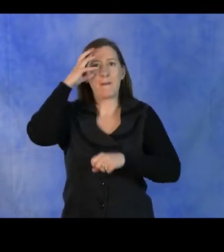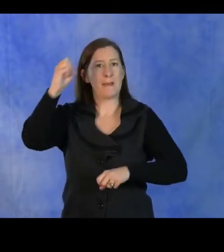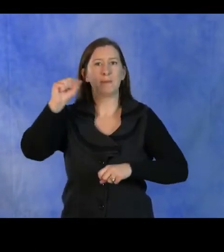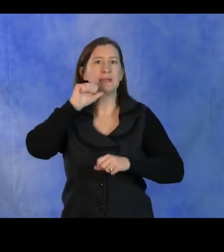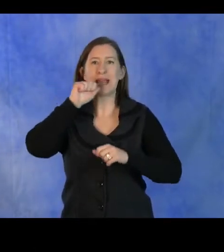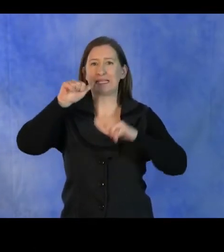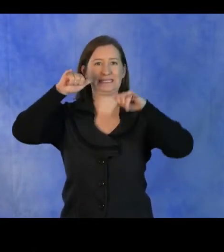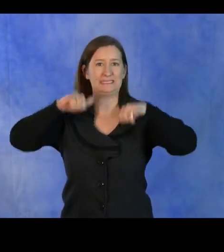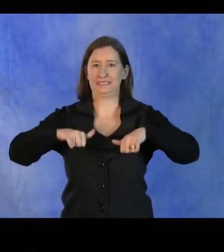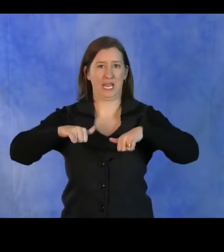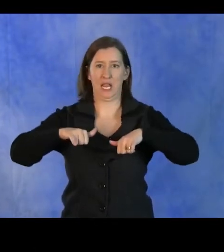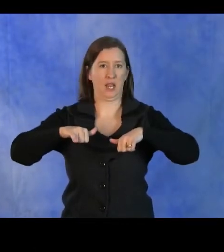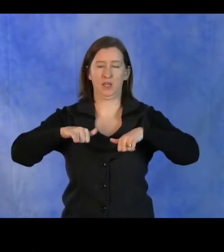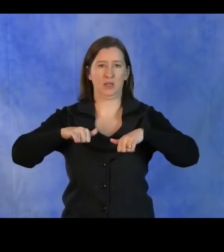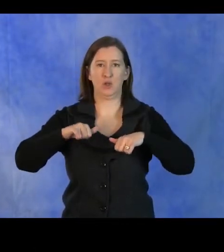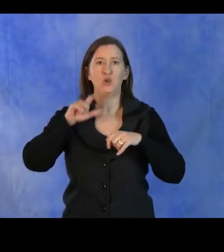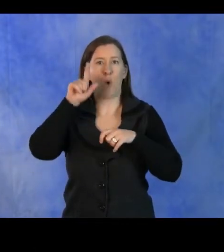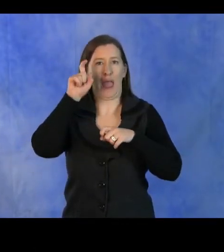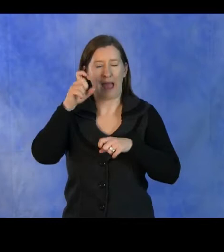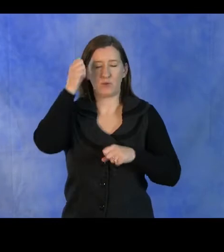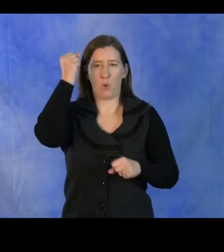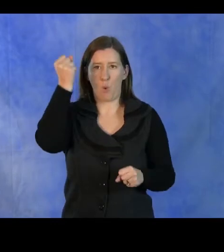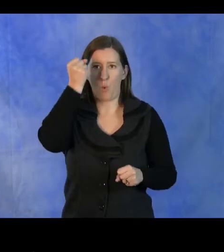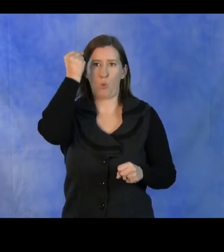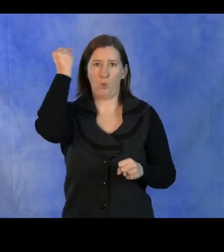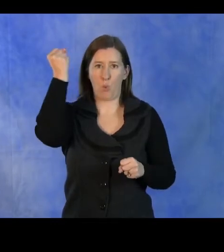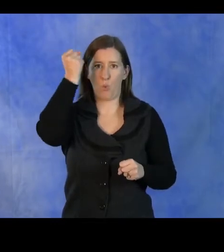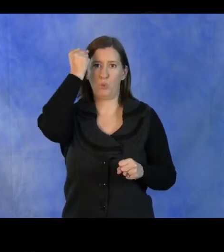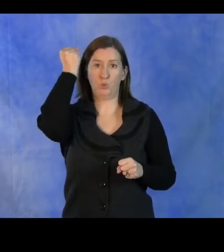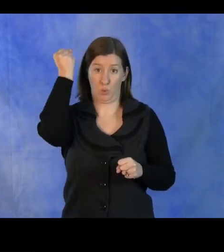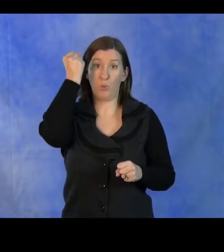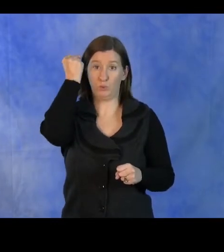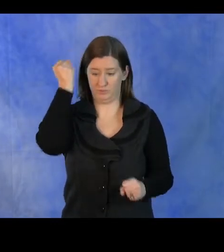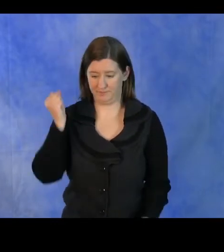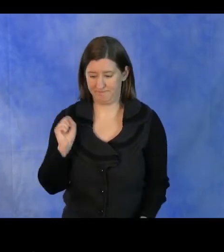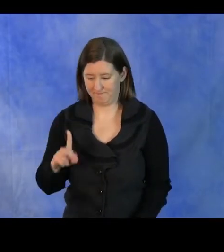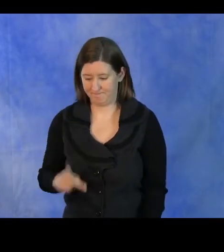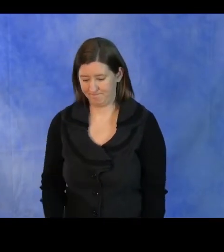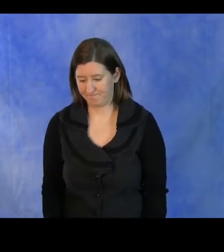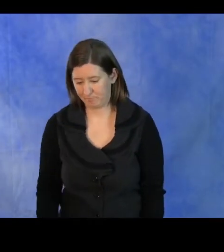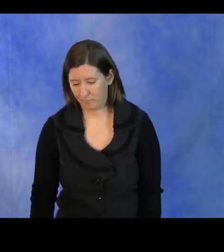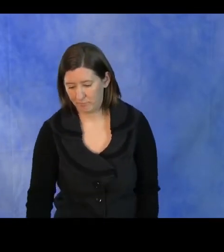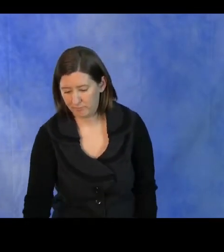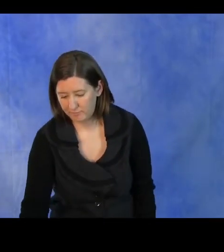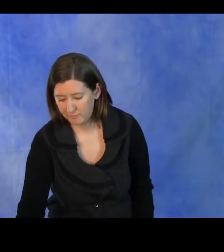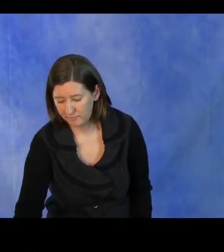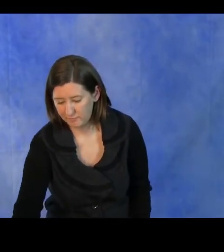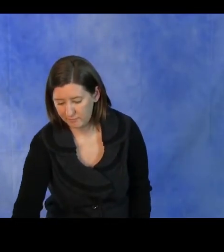But once you use it, it's gone. You don't hold on to that information.